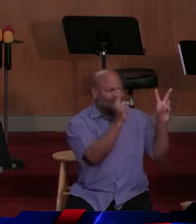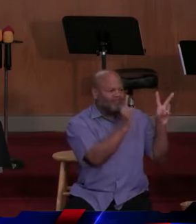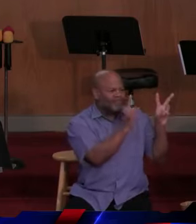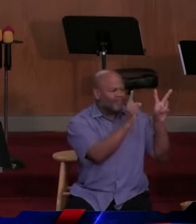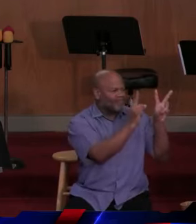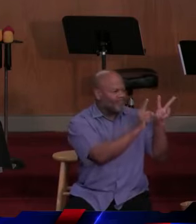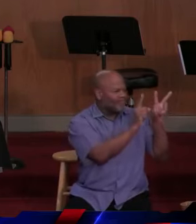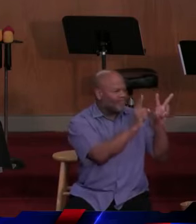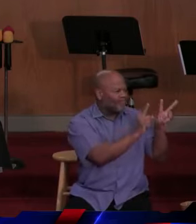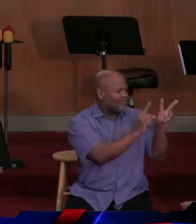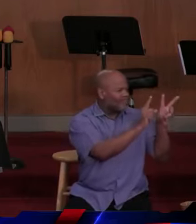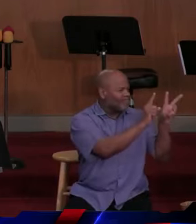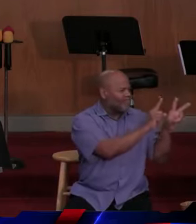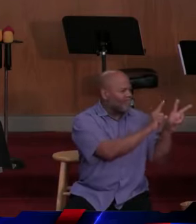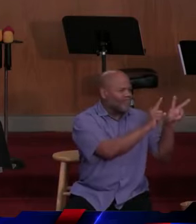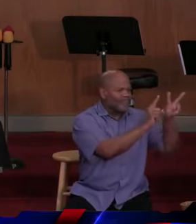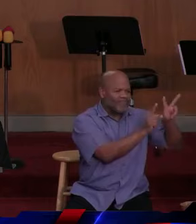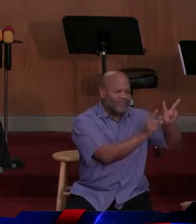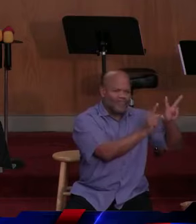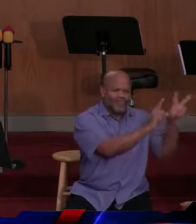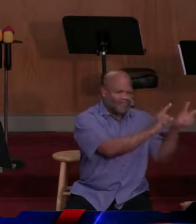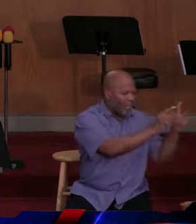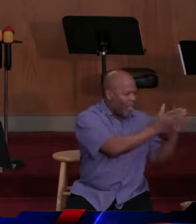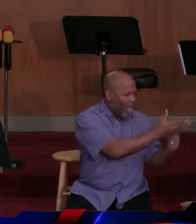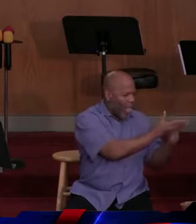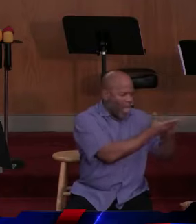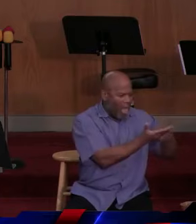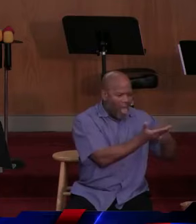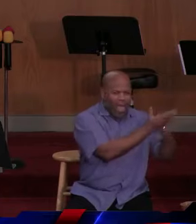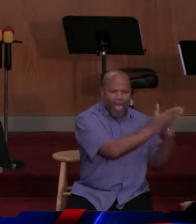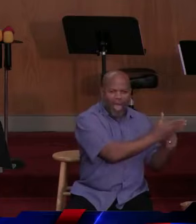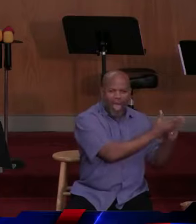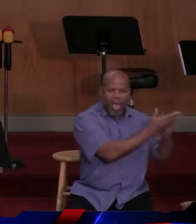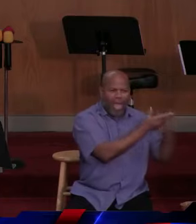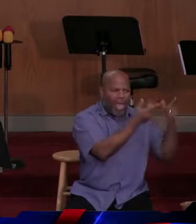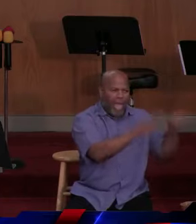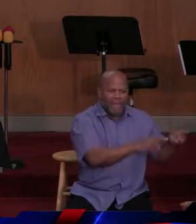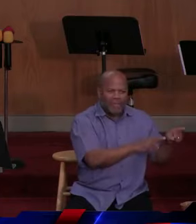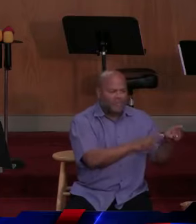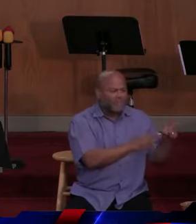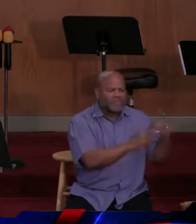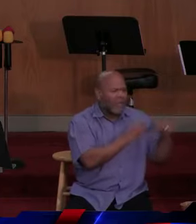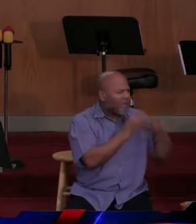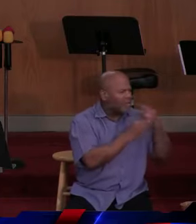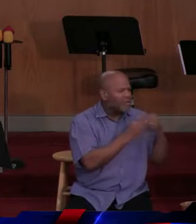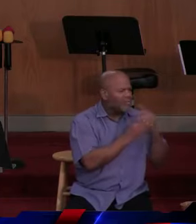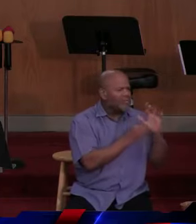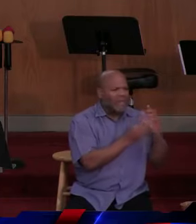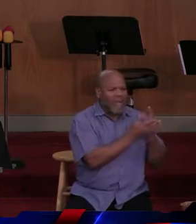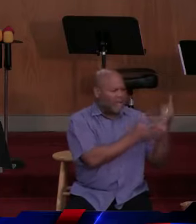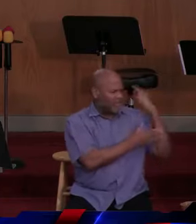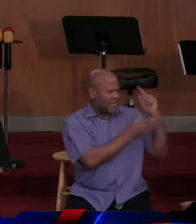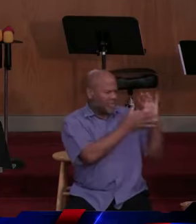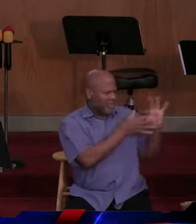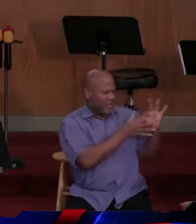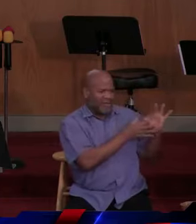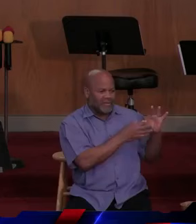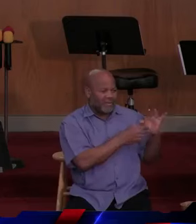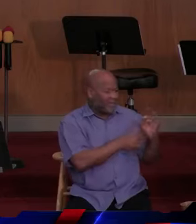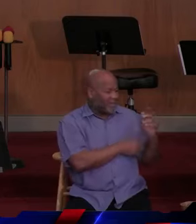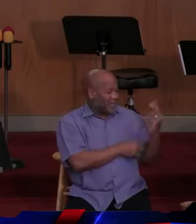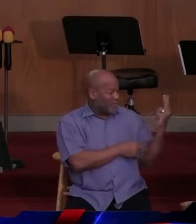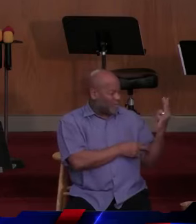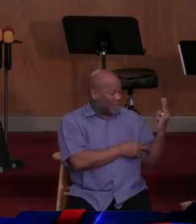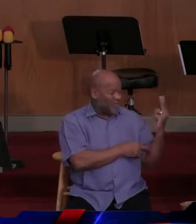As they walked together, they talked together about the things that happened. What were they talking about? Last week's message. They were